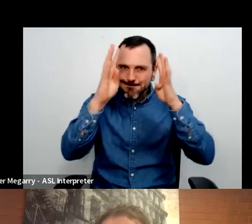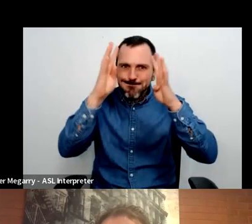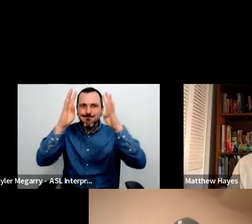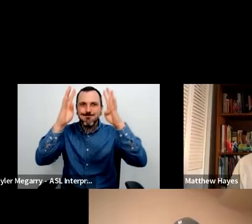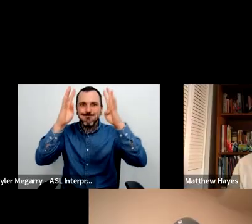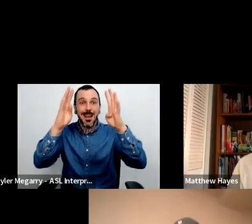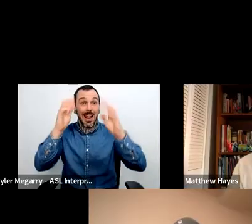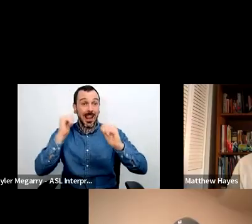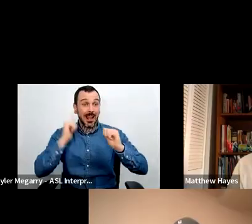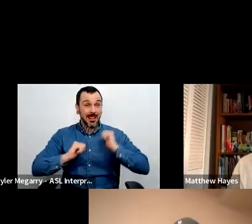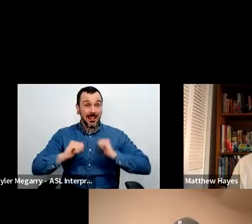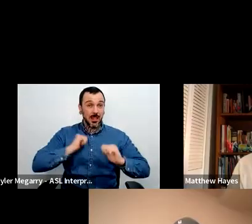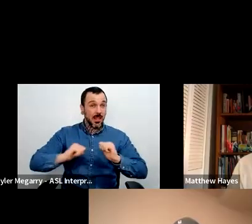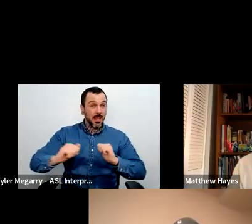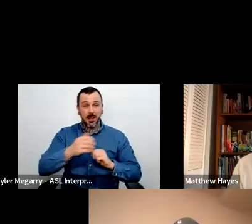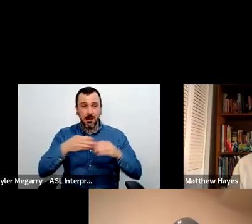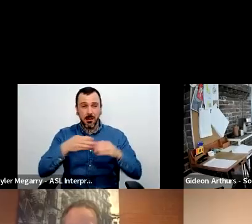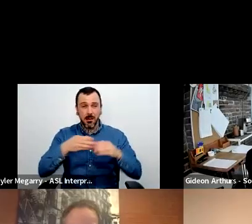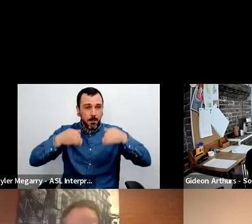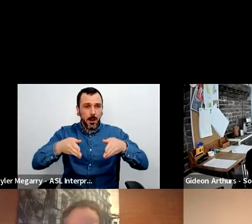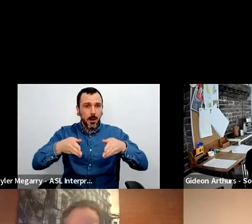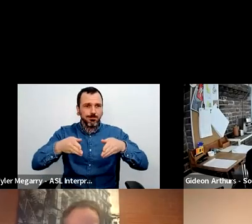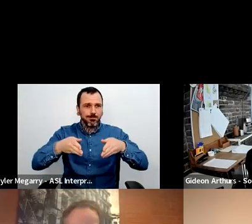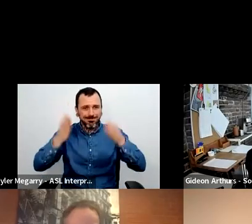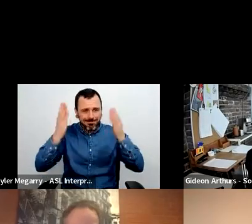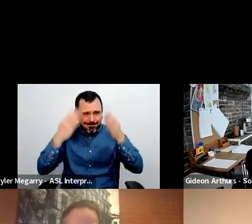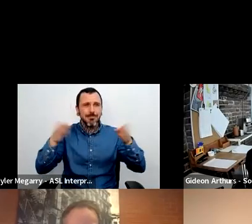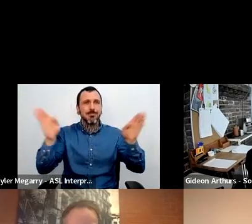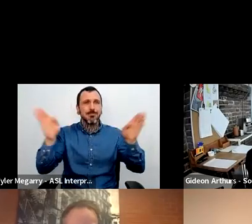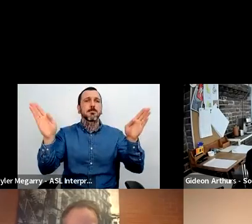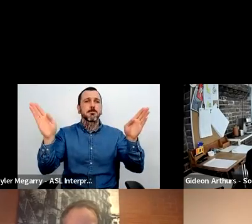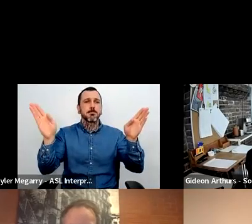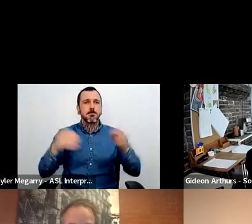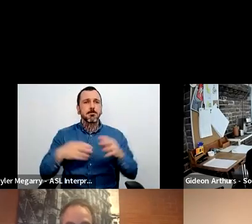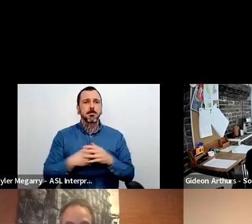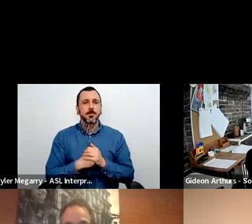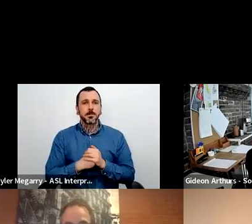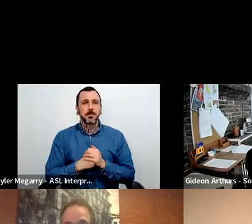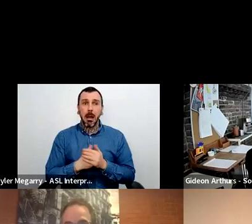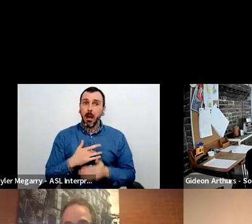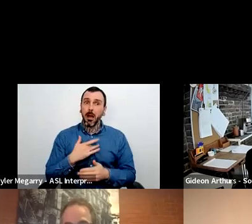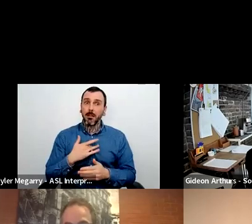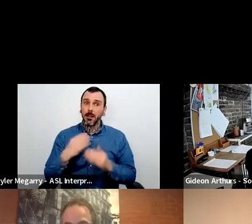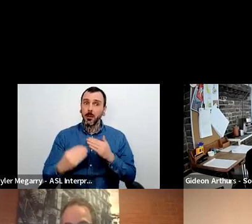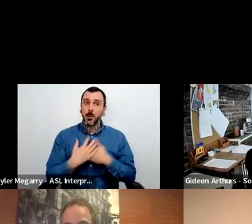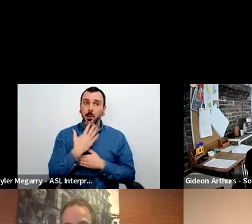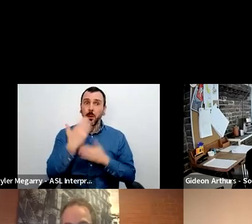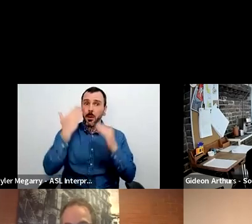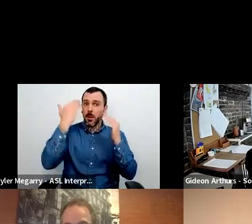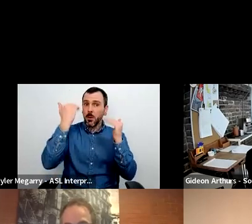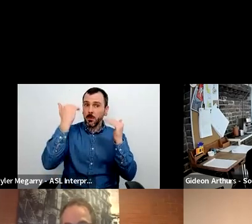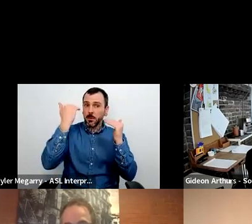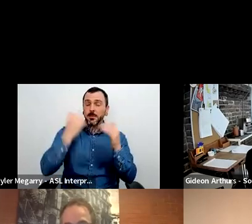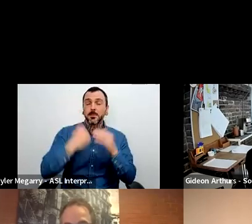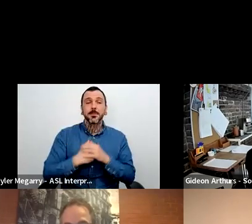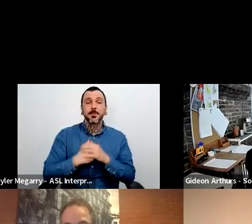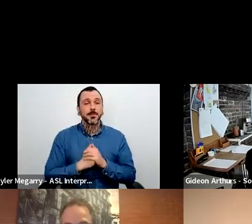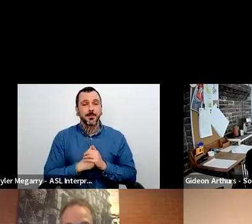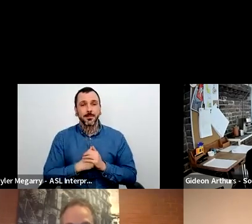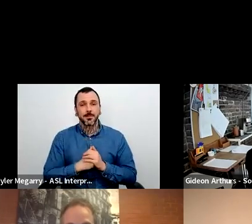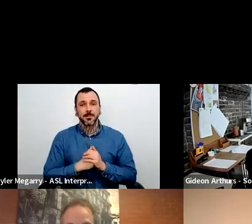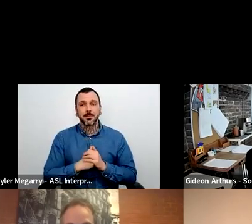be in Canada, and so that gives me a lot of hope. and